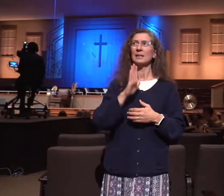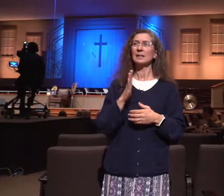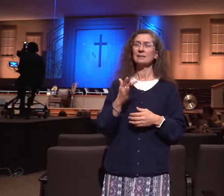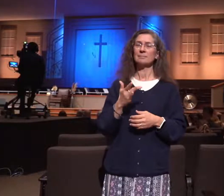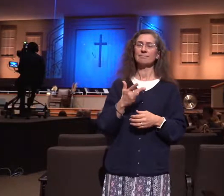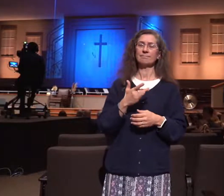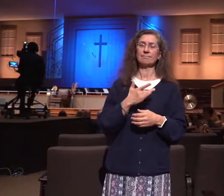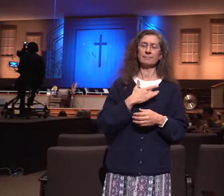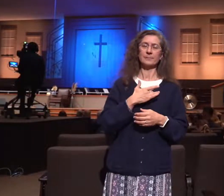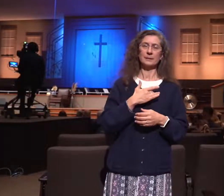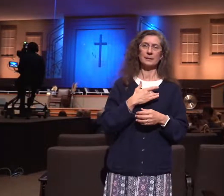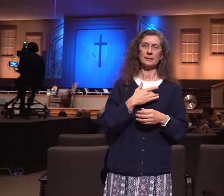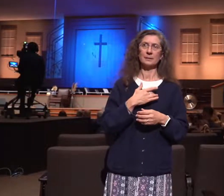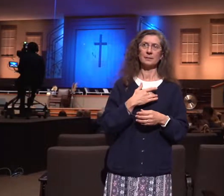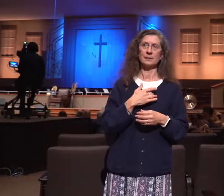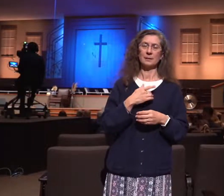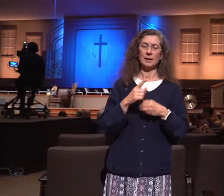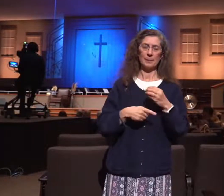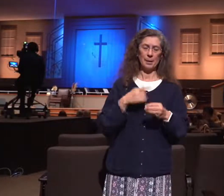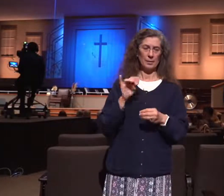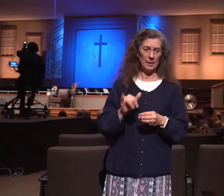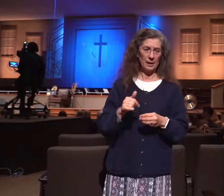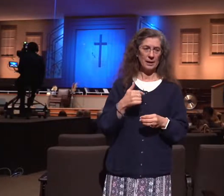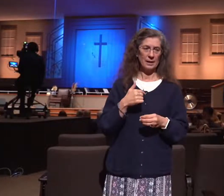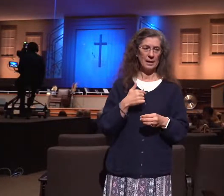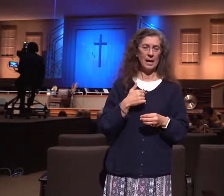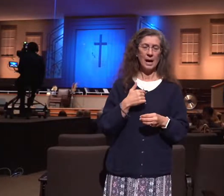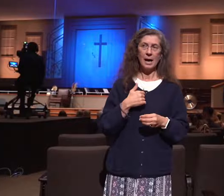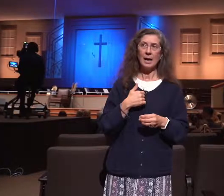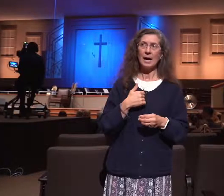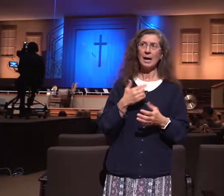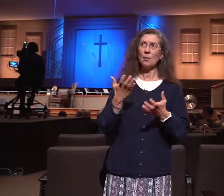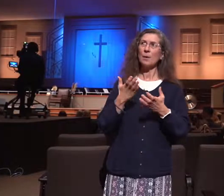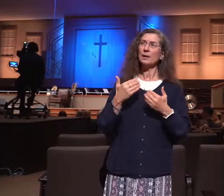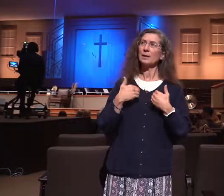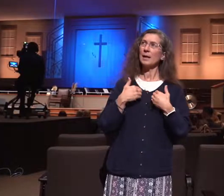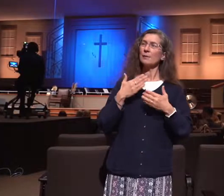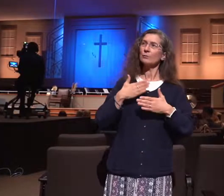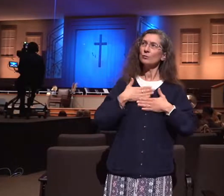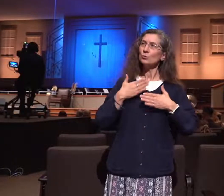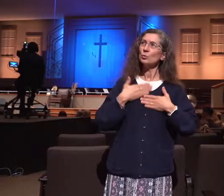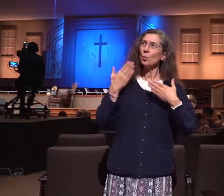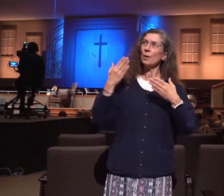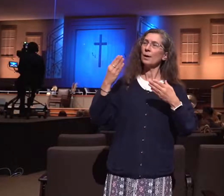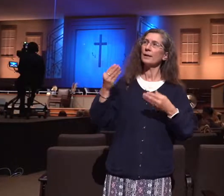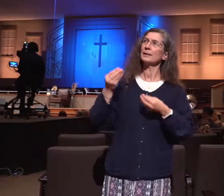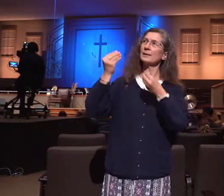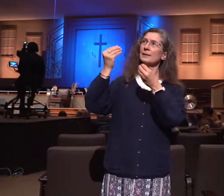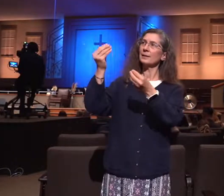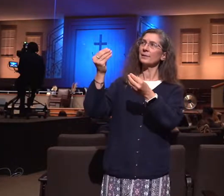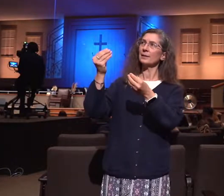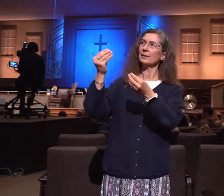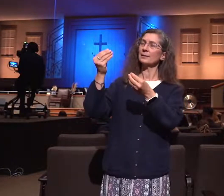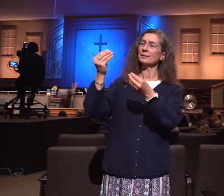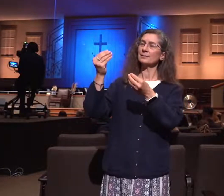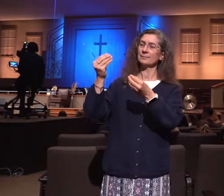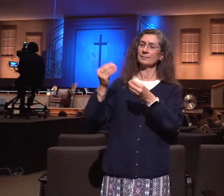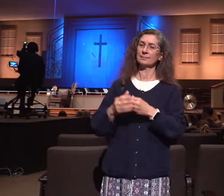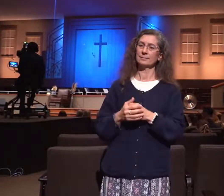way, from that time, one of the greatest joys I can possibly have is to be a giver.